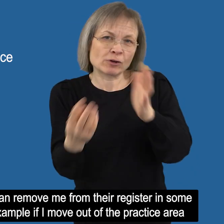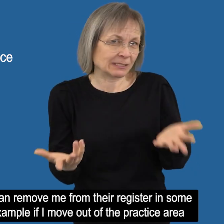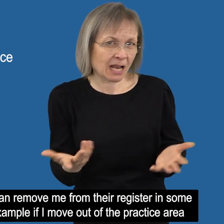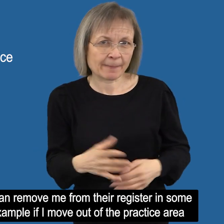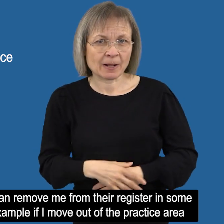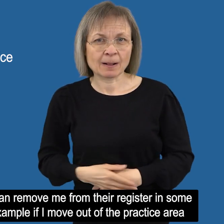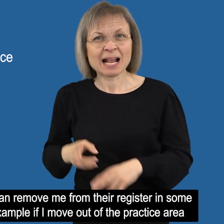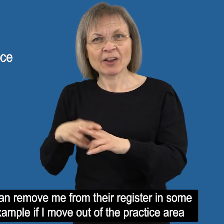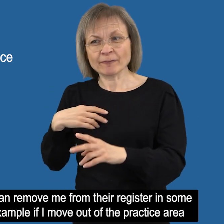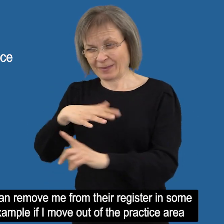at the practice.